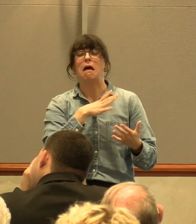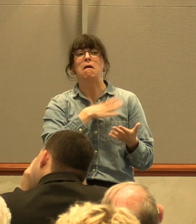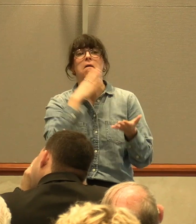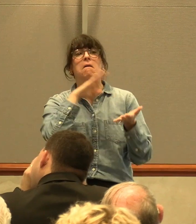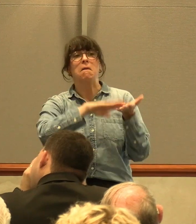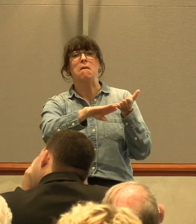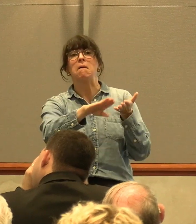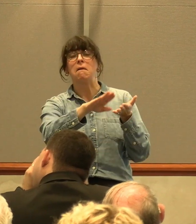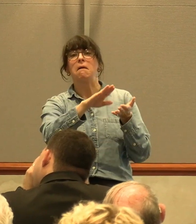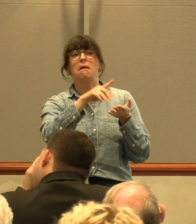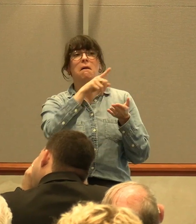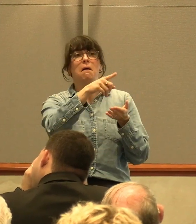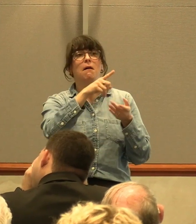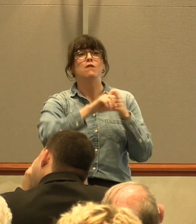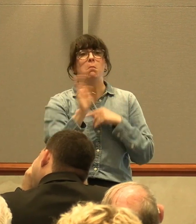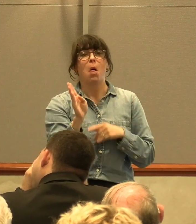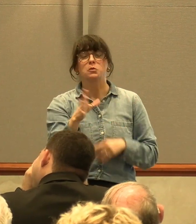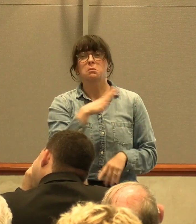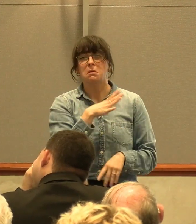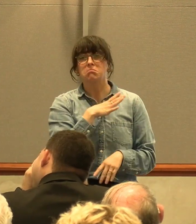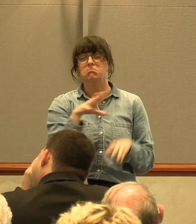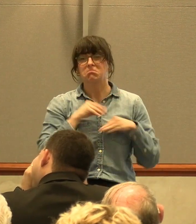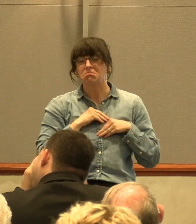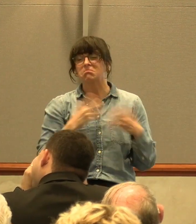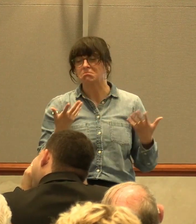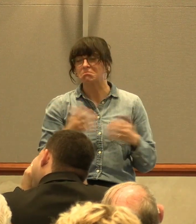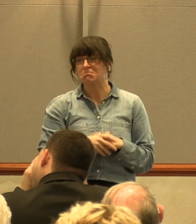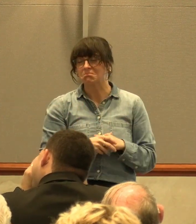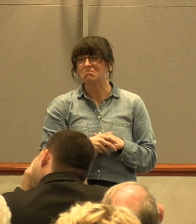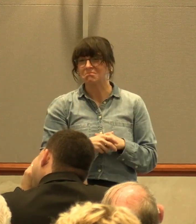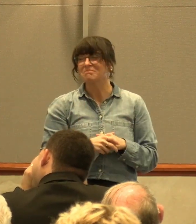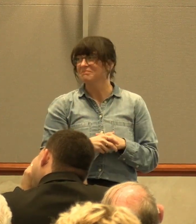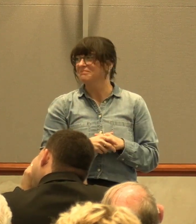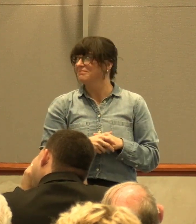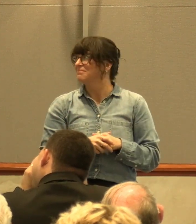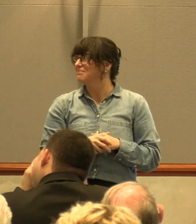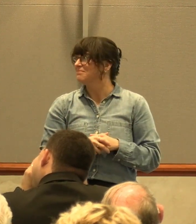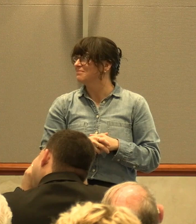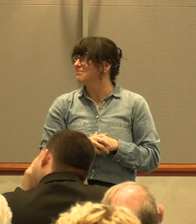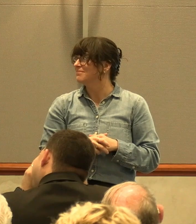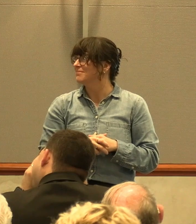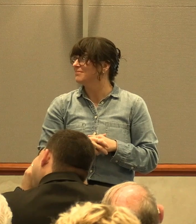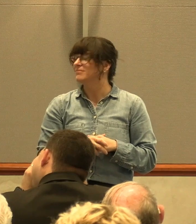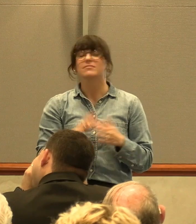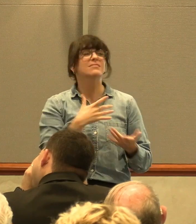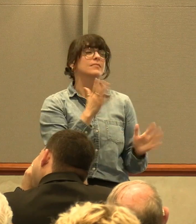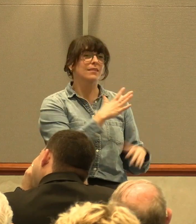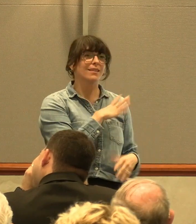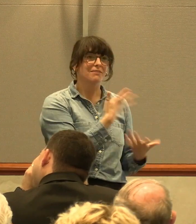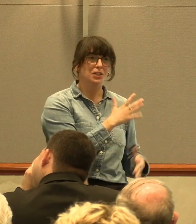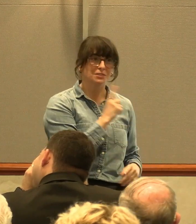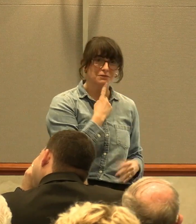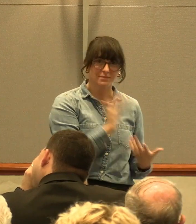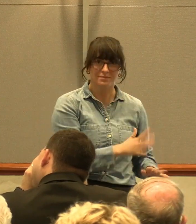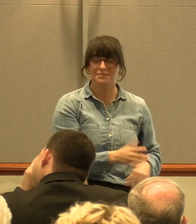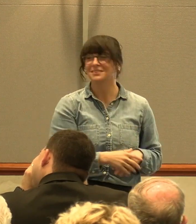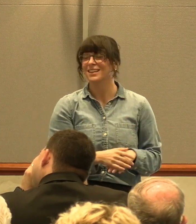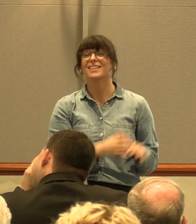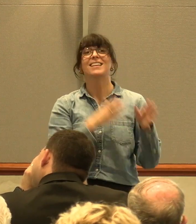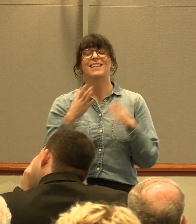being from Baltimore. But let's get serious now. We also